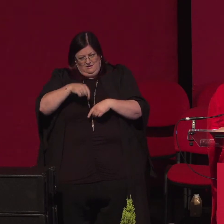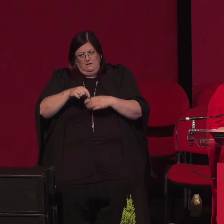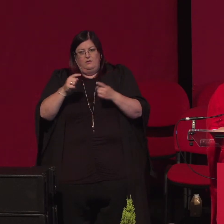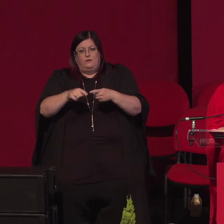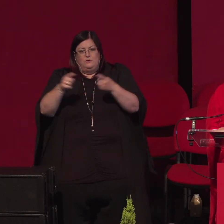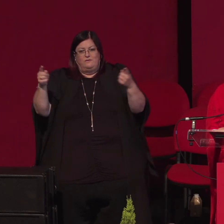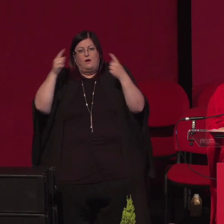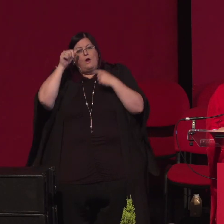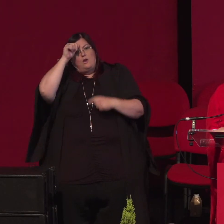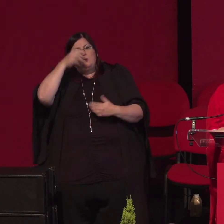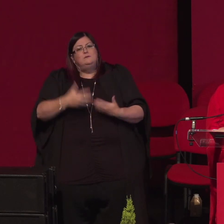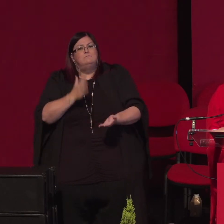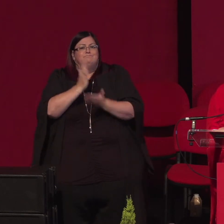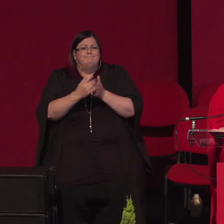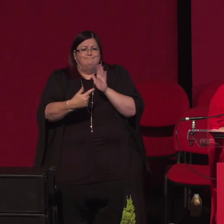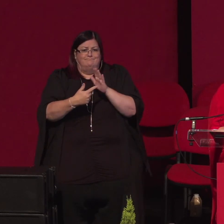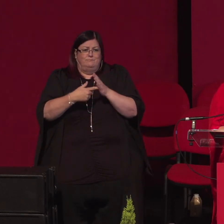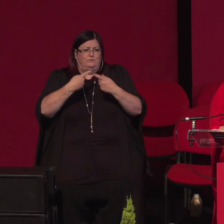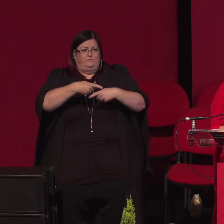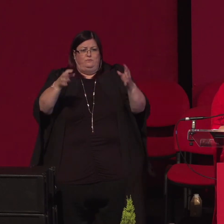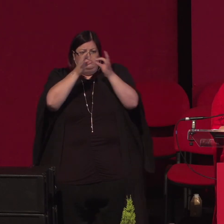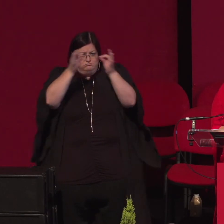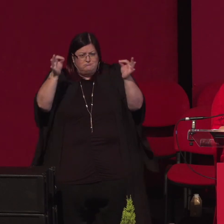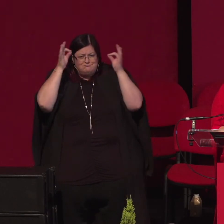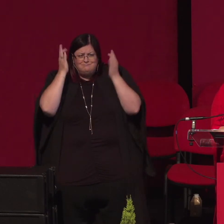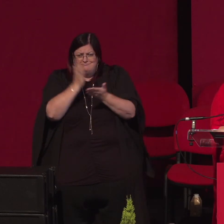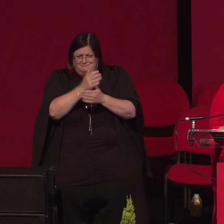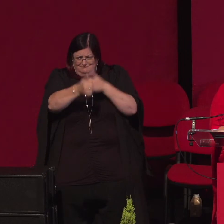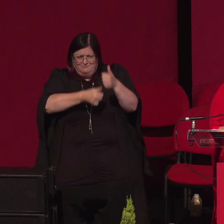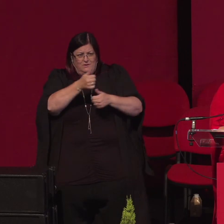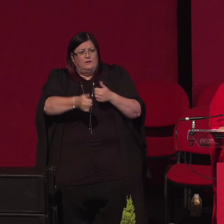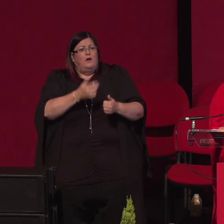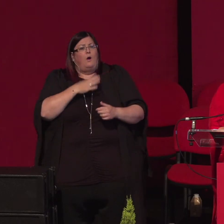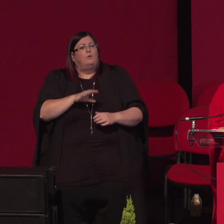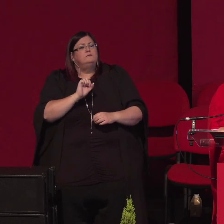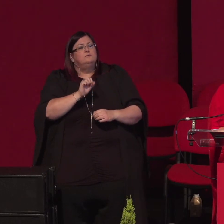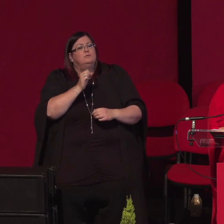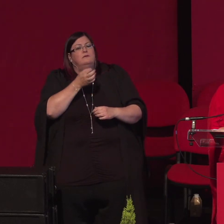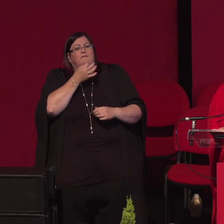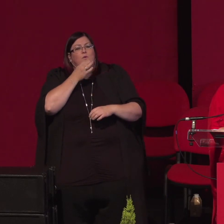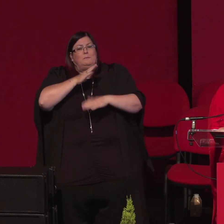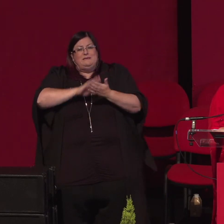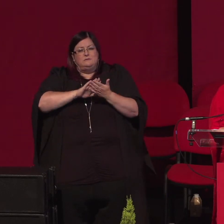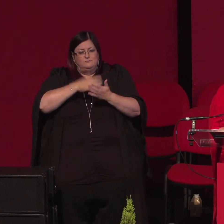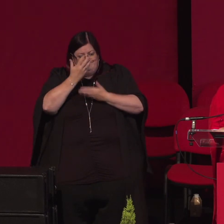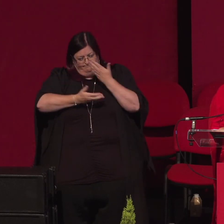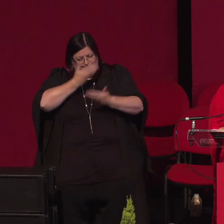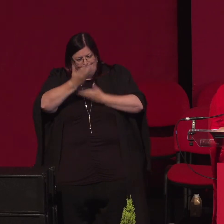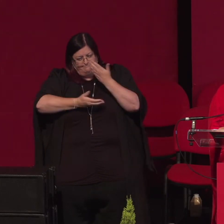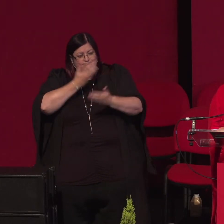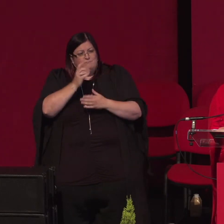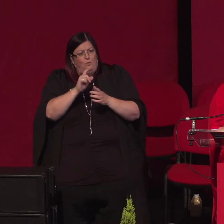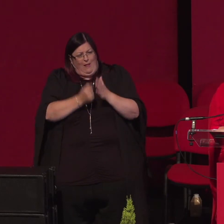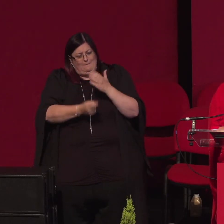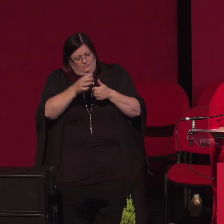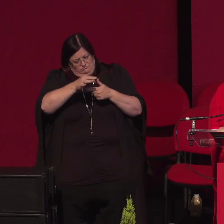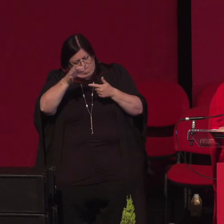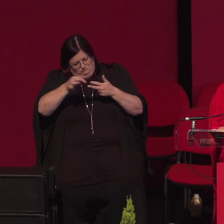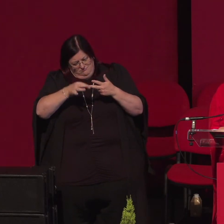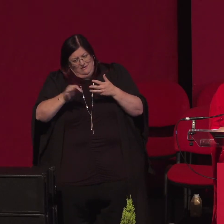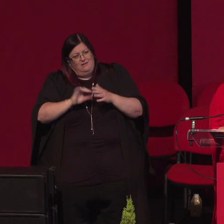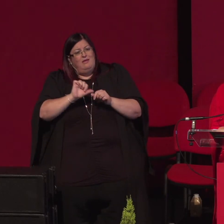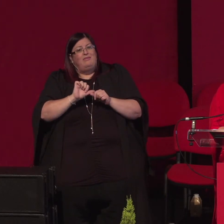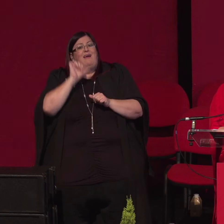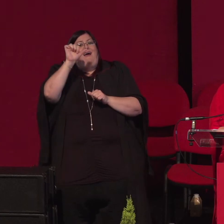know how important this day is for our graduands. I just want to take a few moments of your time to walk you through how the ceremony will go and then